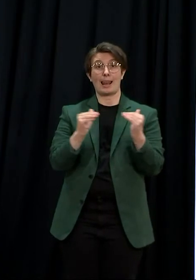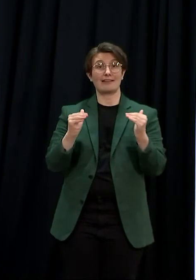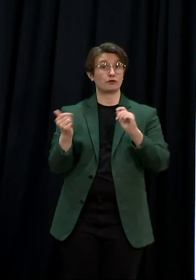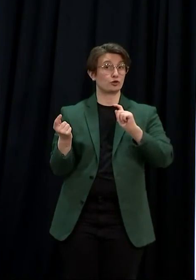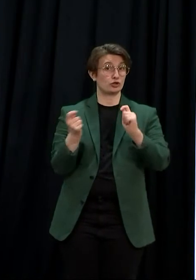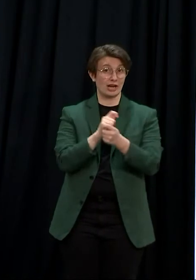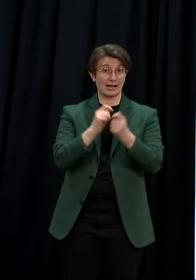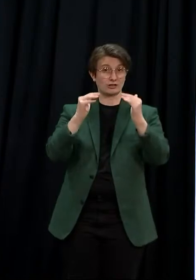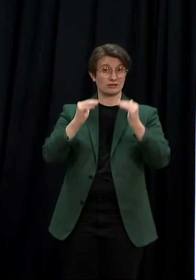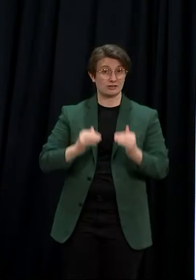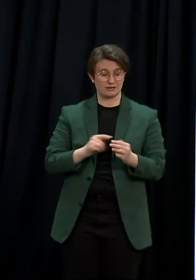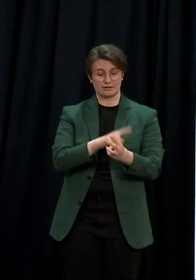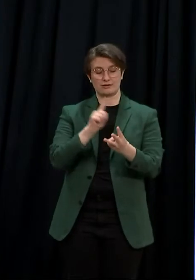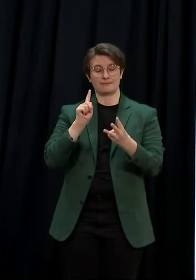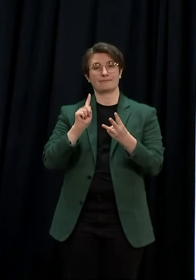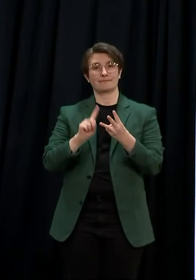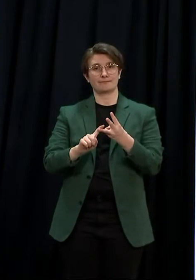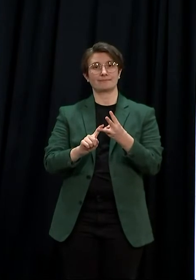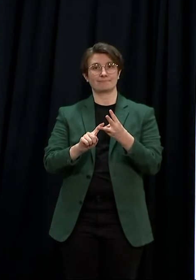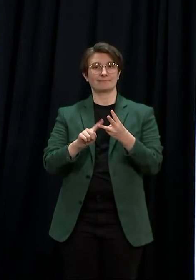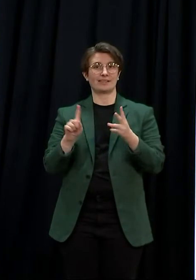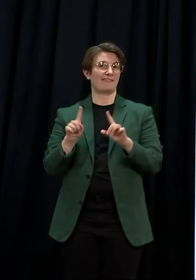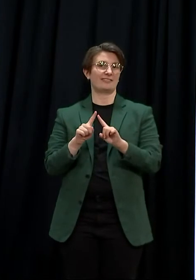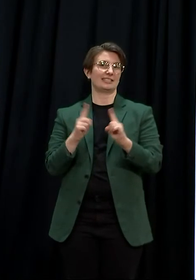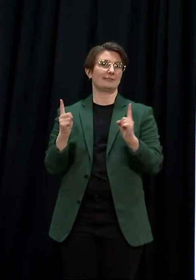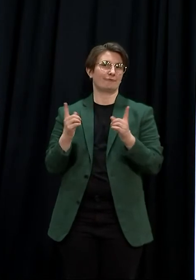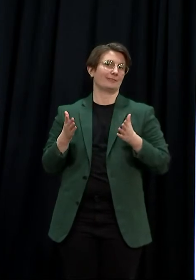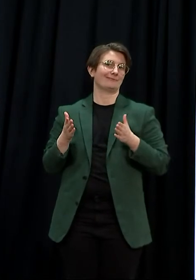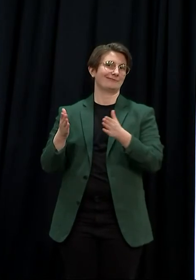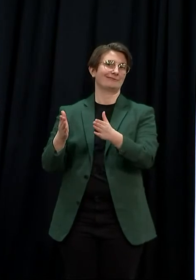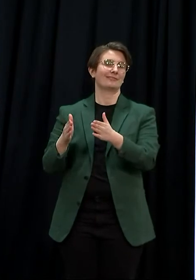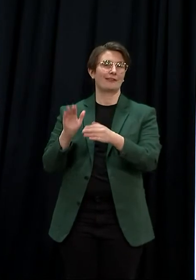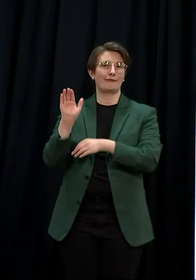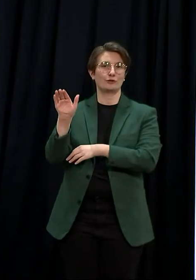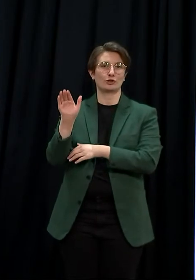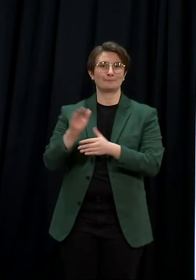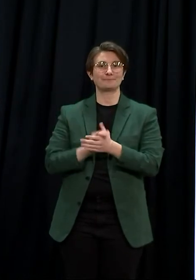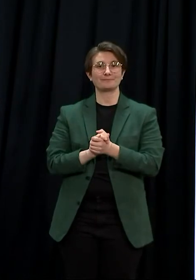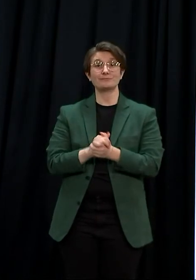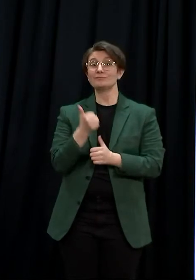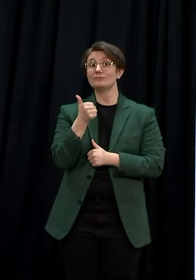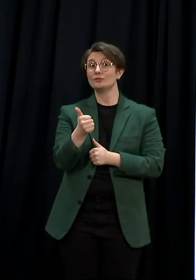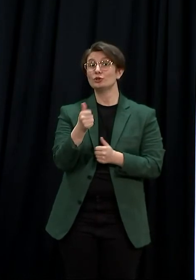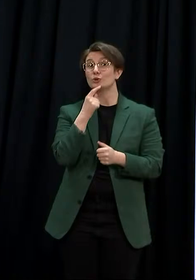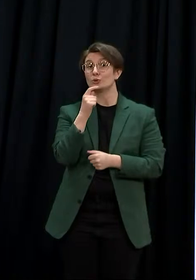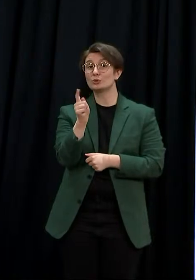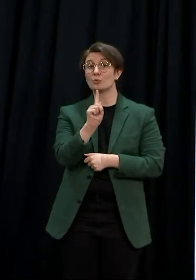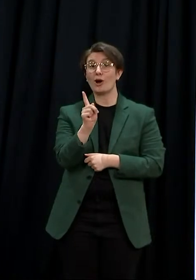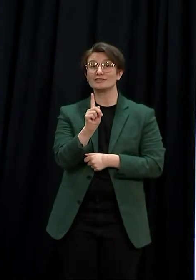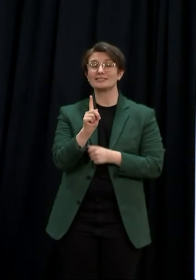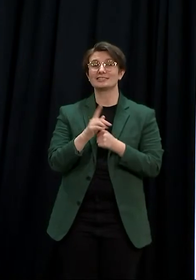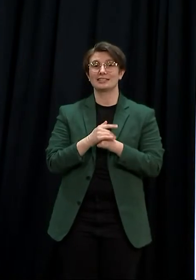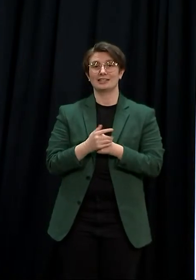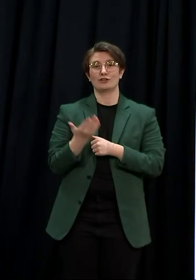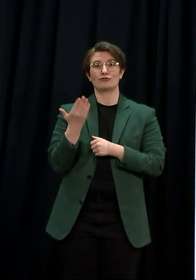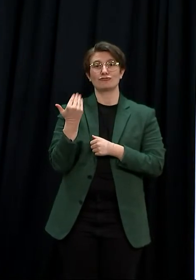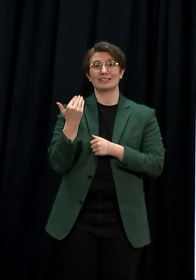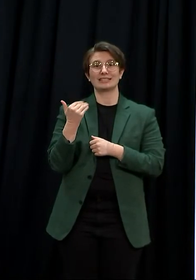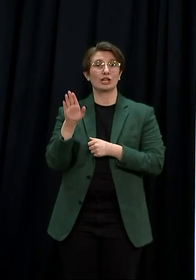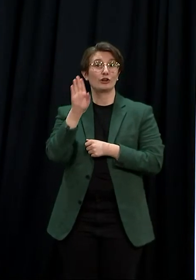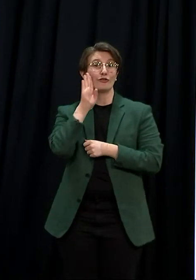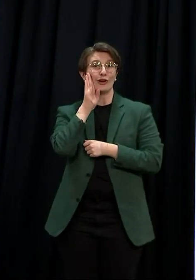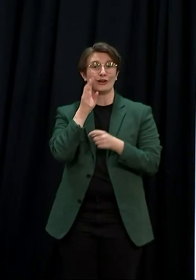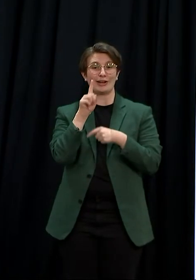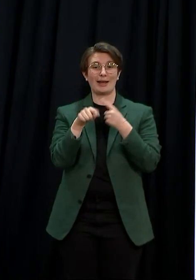You'll recall that this week we announced that we've finalised a deal for more than 250,000 Pfizer vaccines from Spain. These are